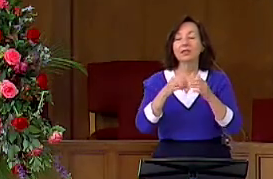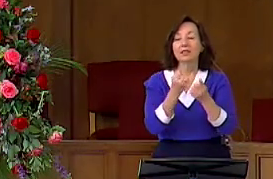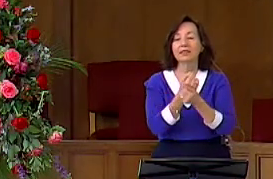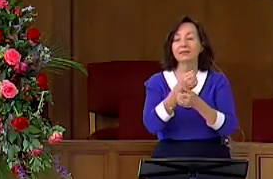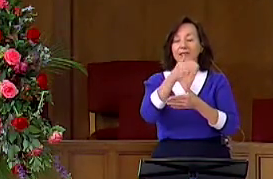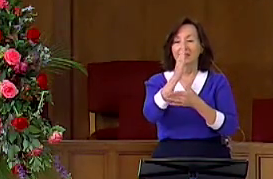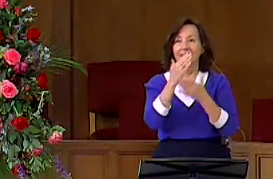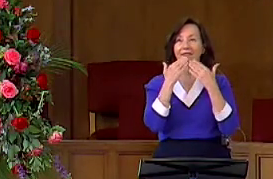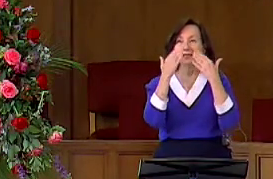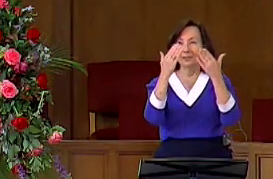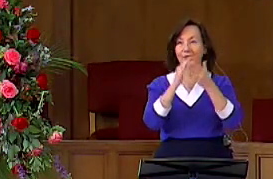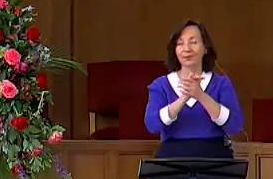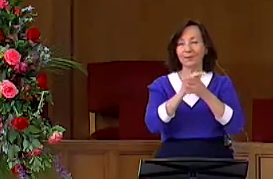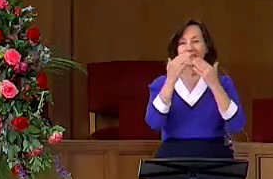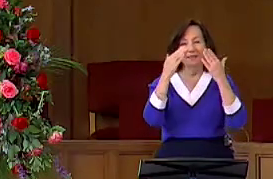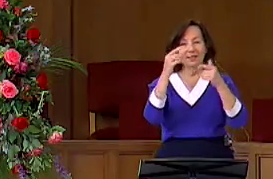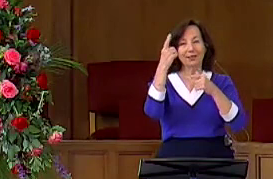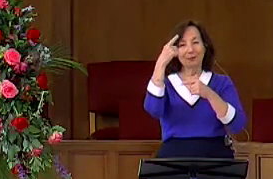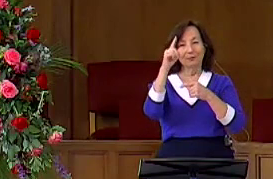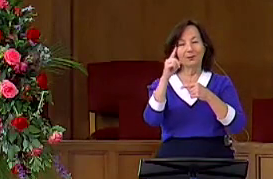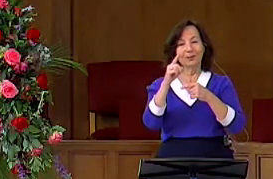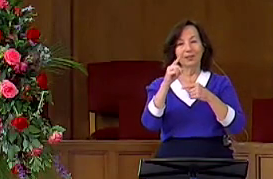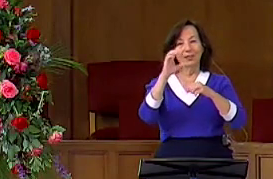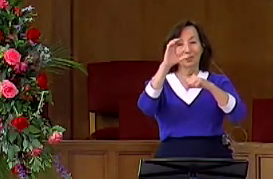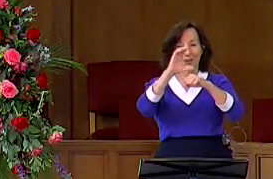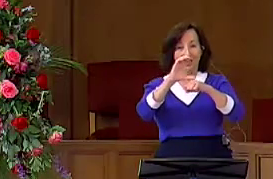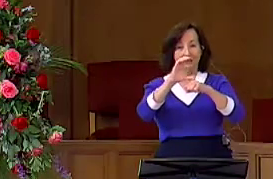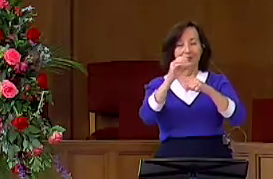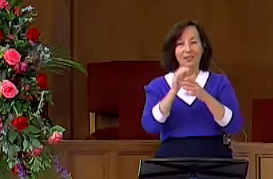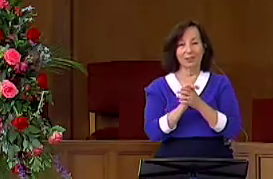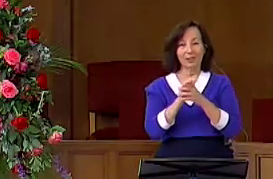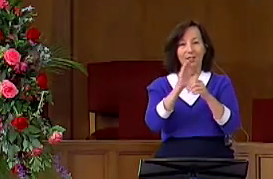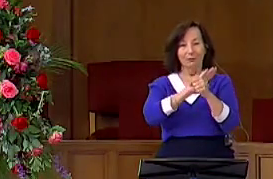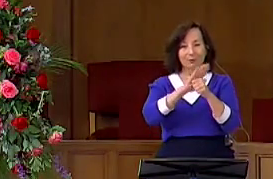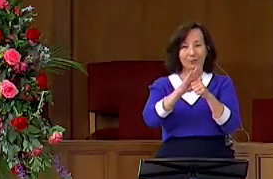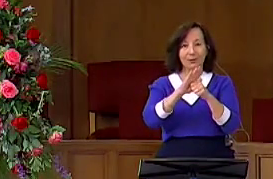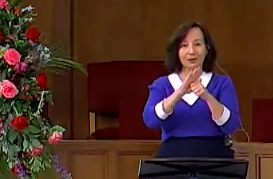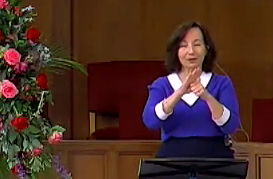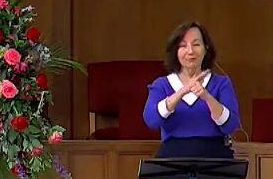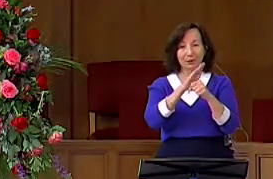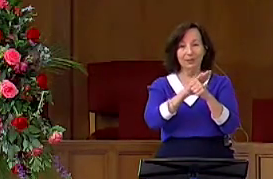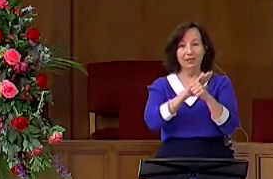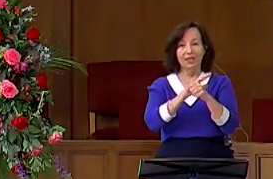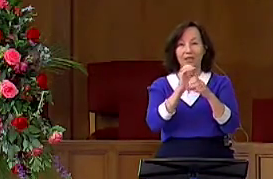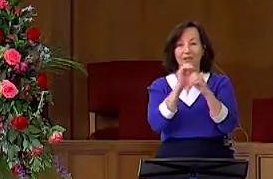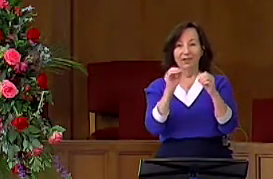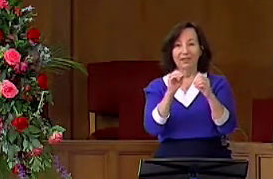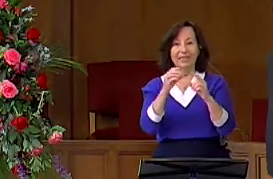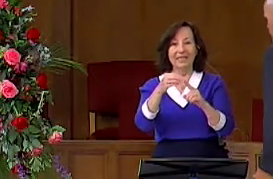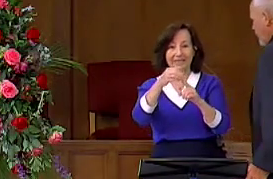much. Thank you for a congregation full of nothing except.